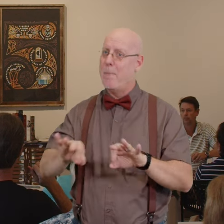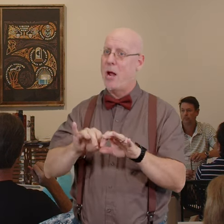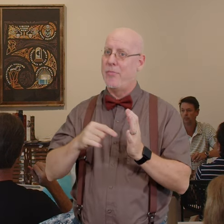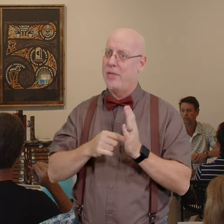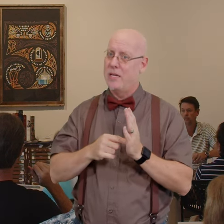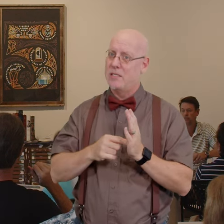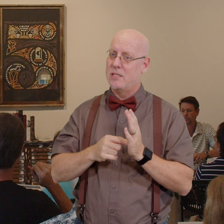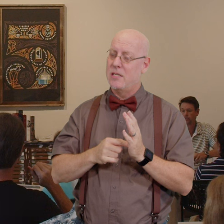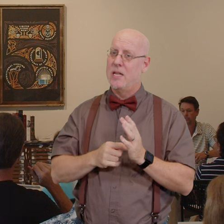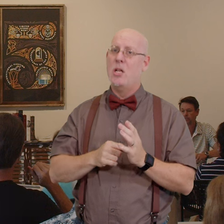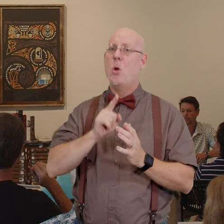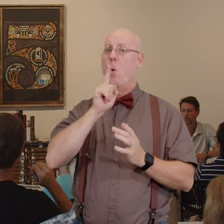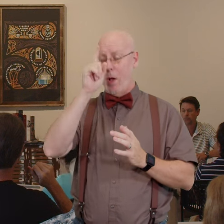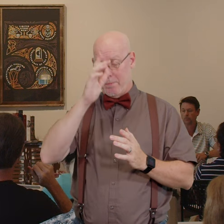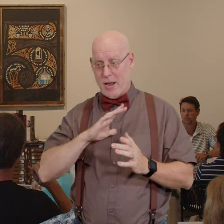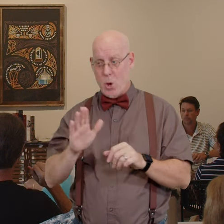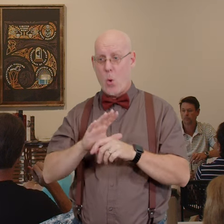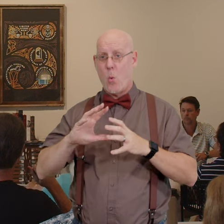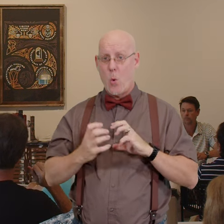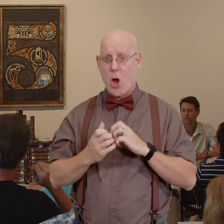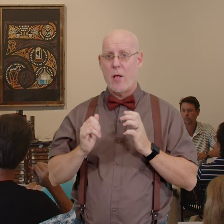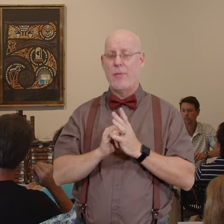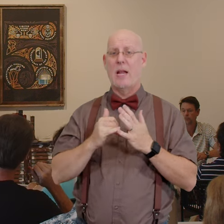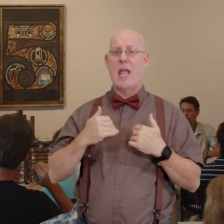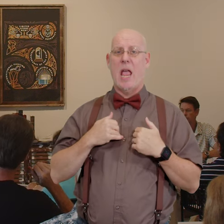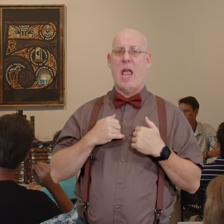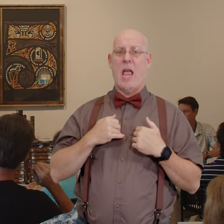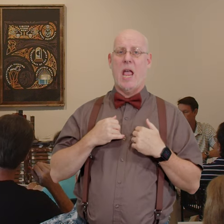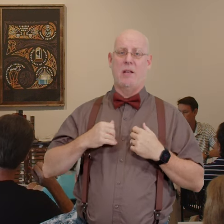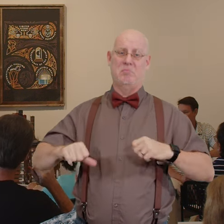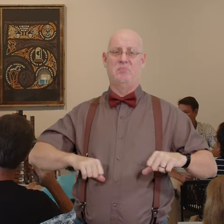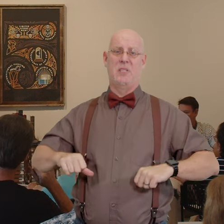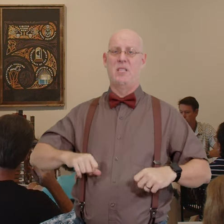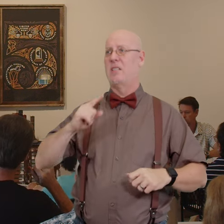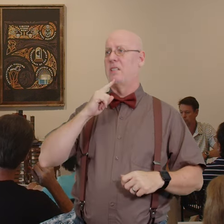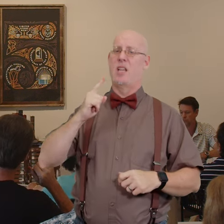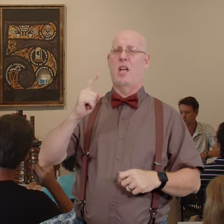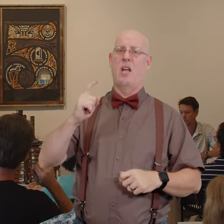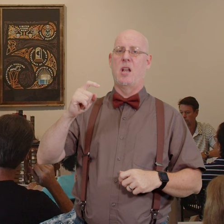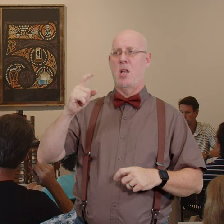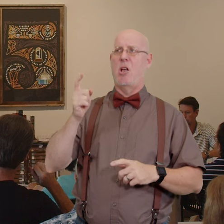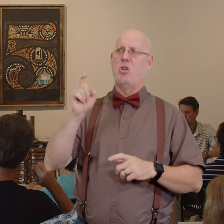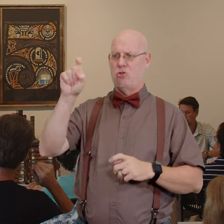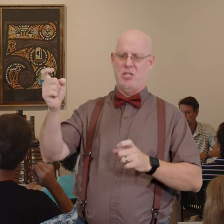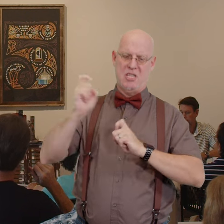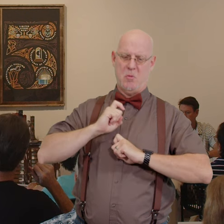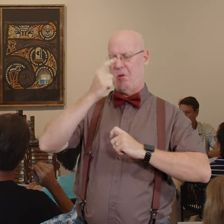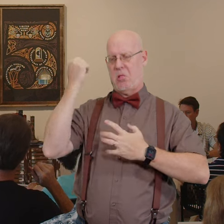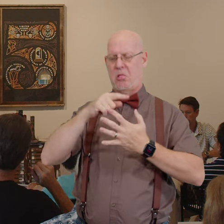all. Is there one man in the whole world who would have the impertinence to say that he merits anything by his